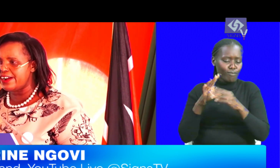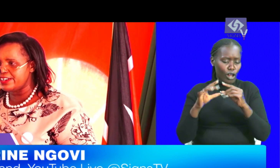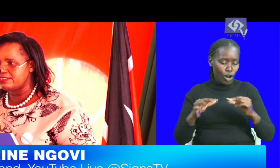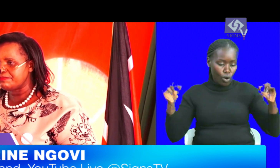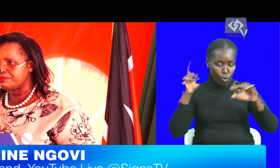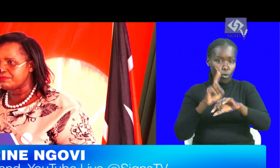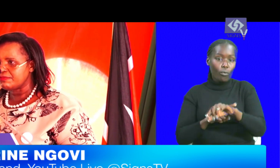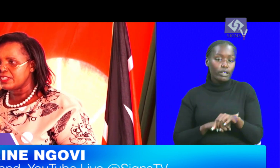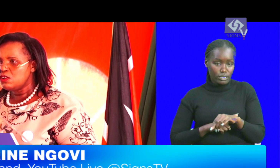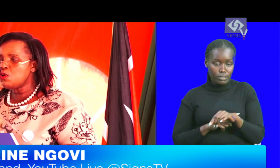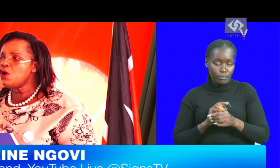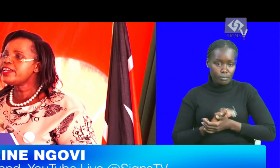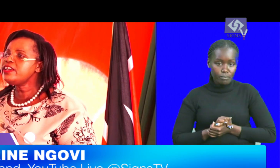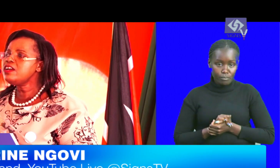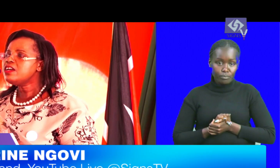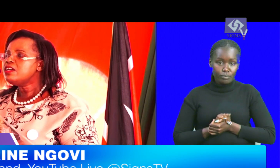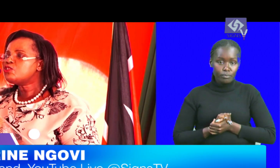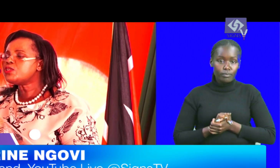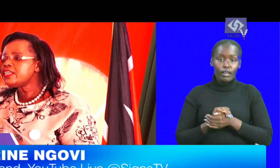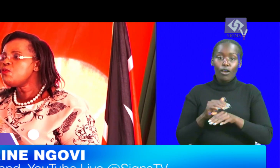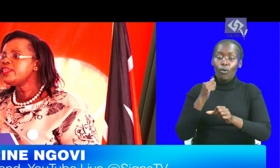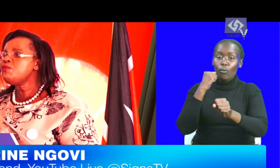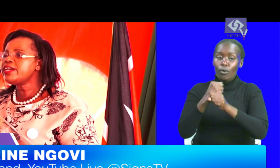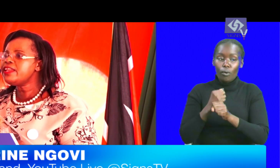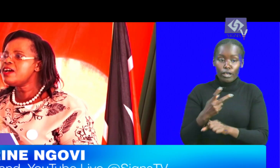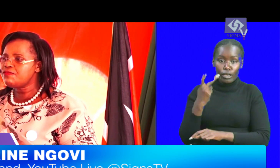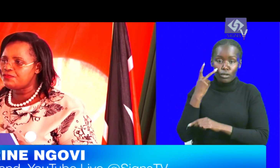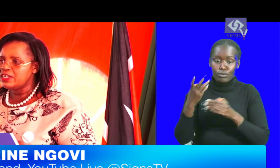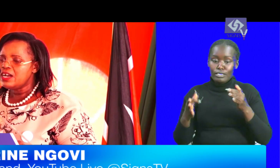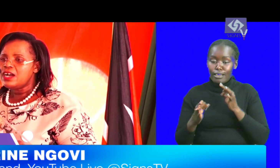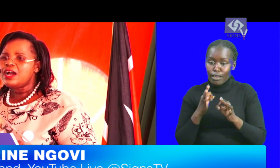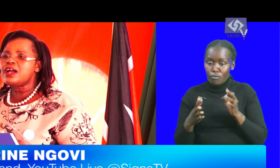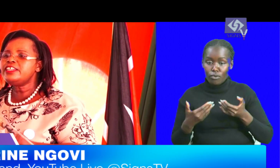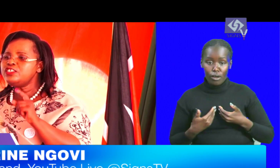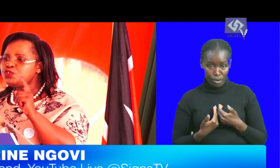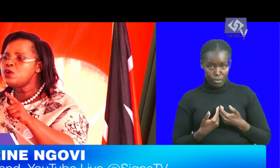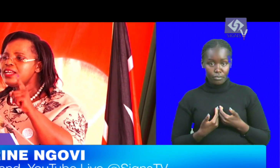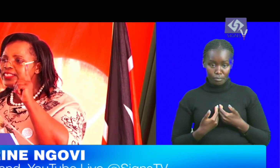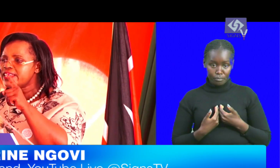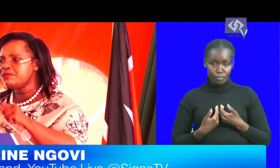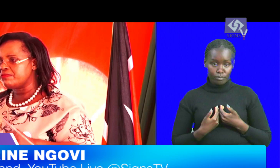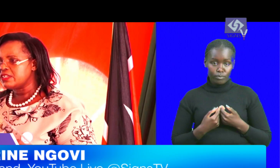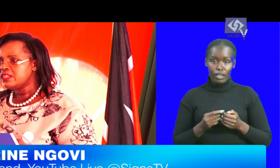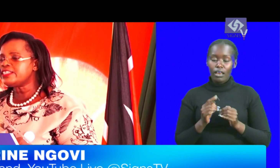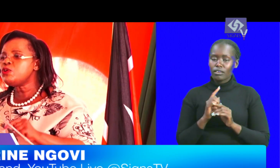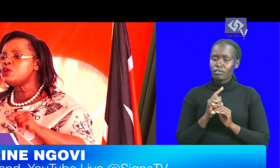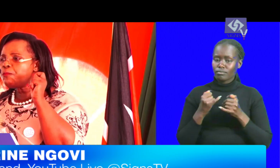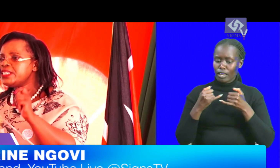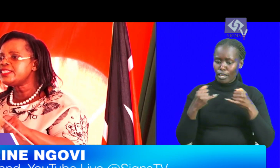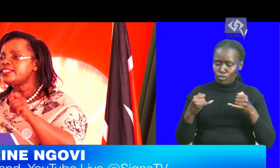crying. We're working to see whether we can have an insurance scheme that will compensate